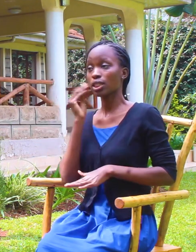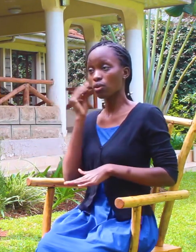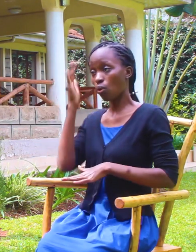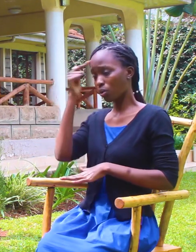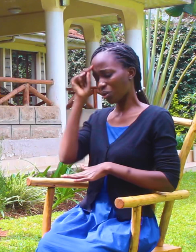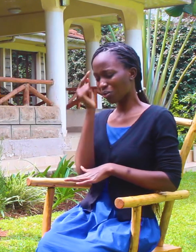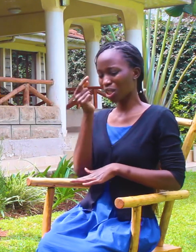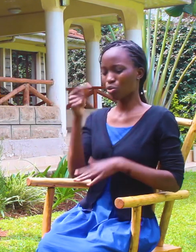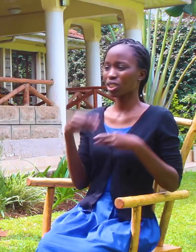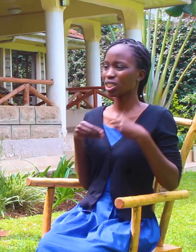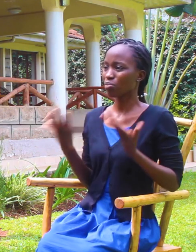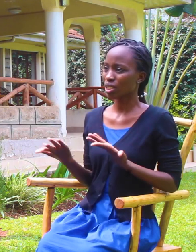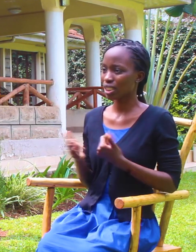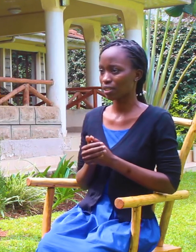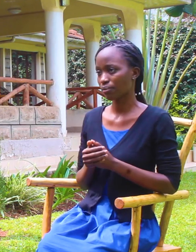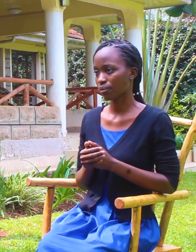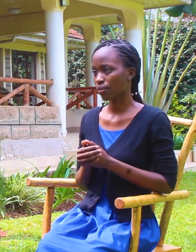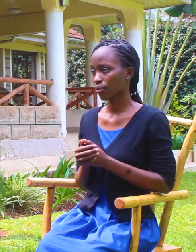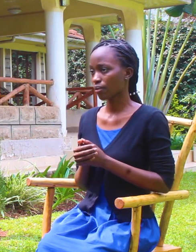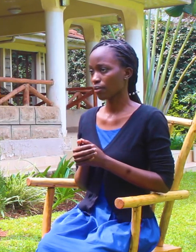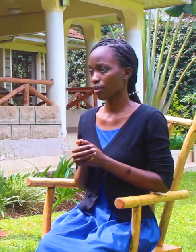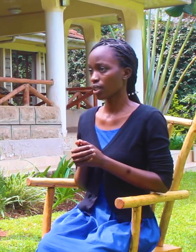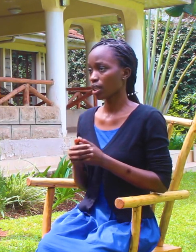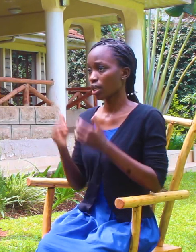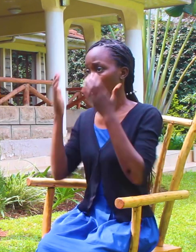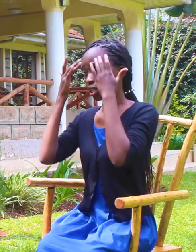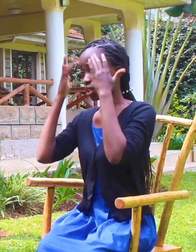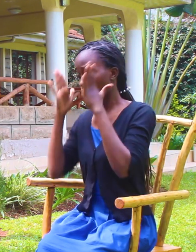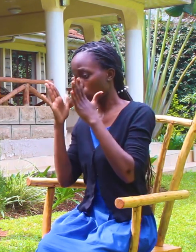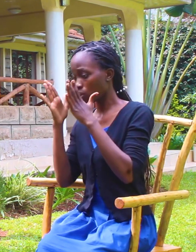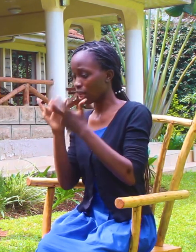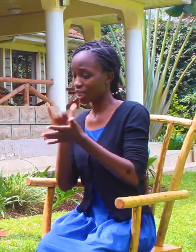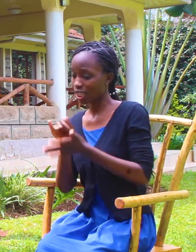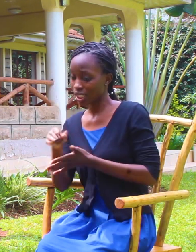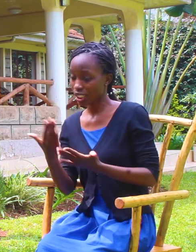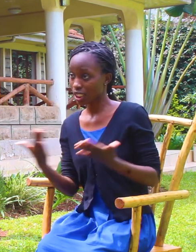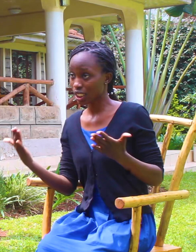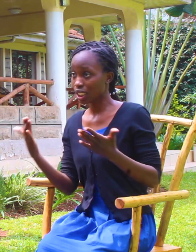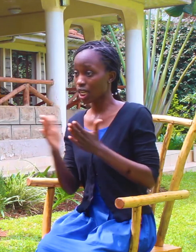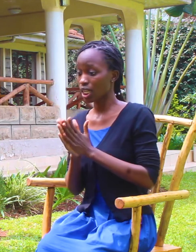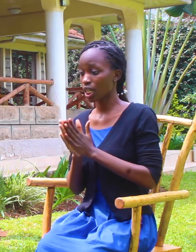disability, not knowing that they have potential So